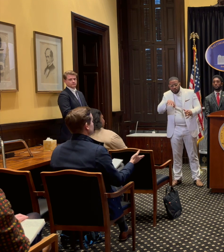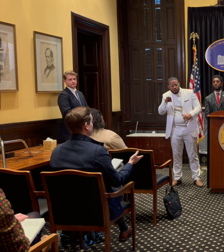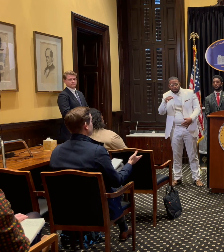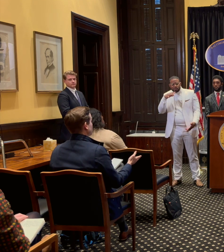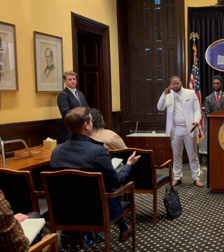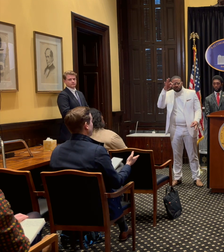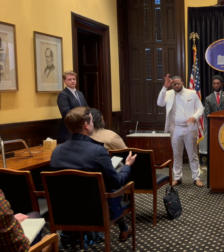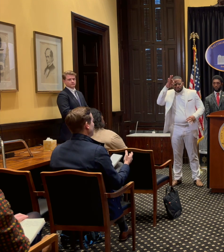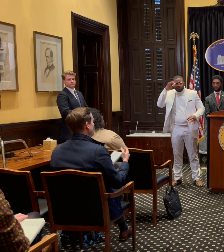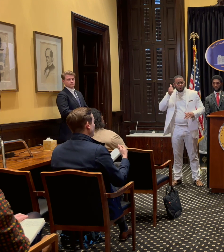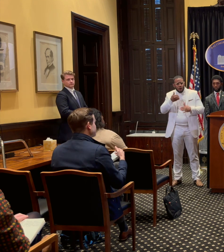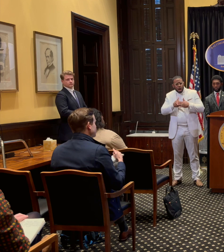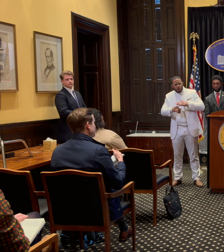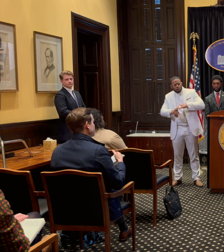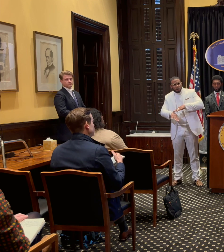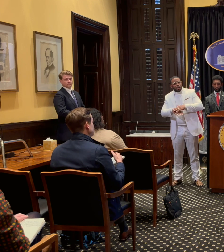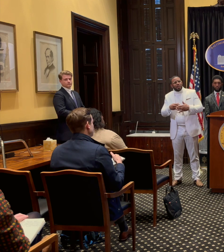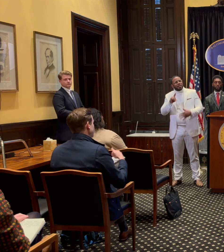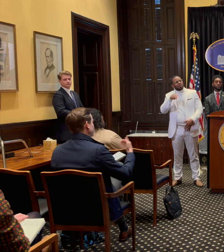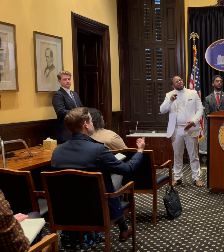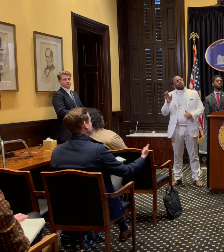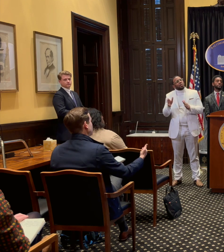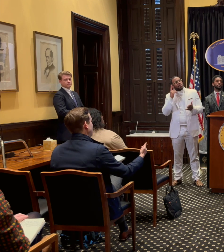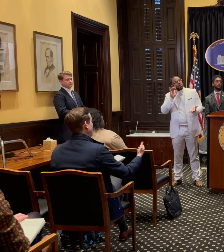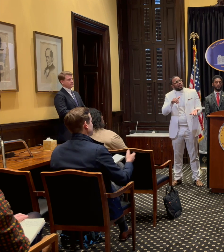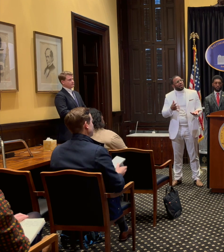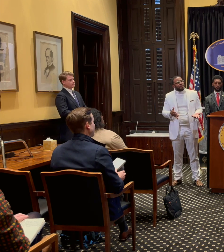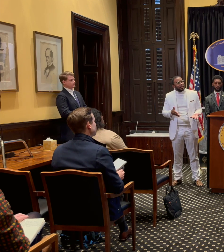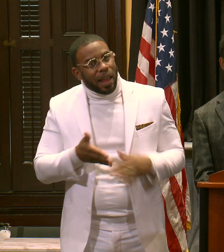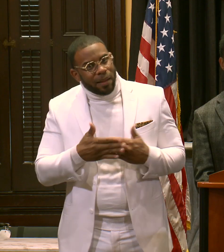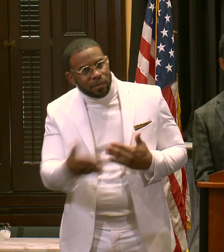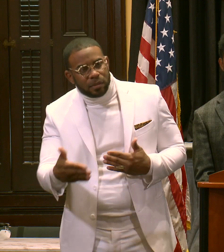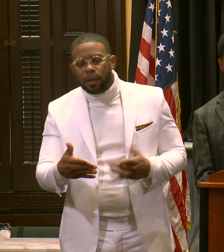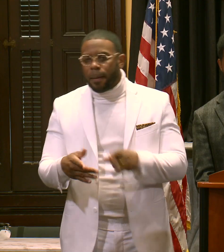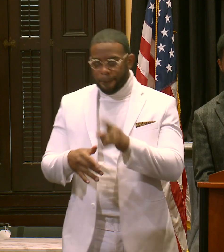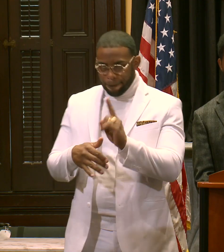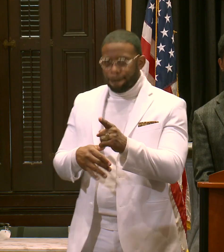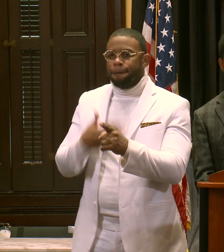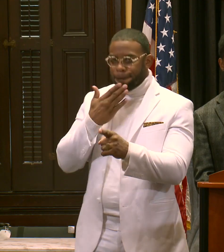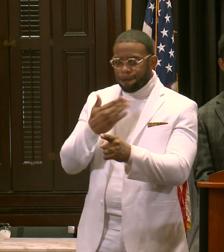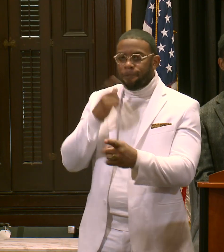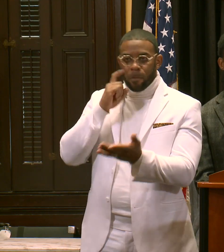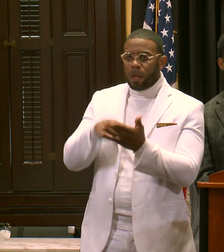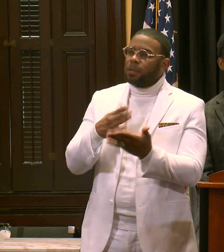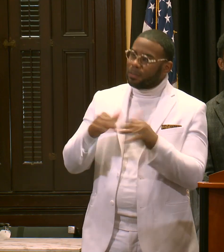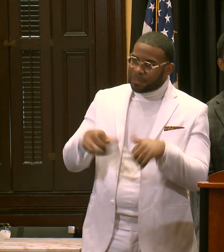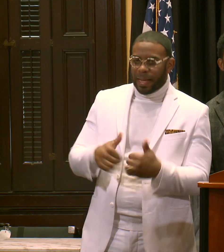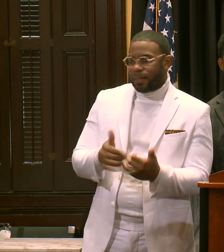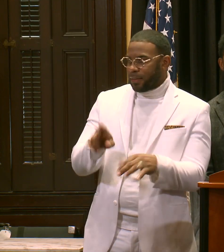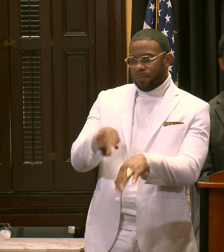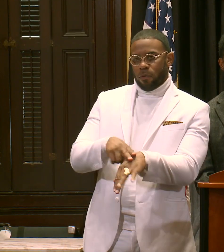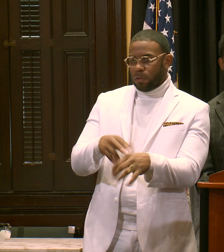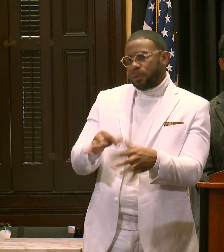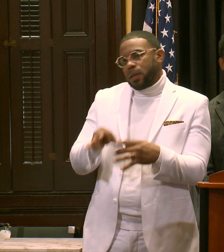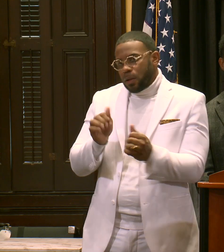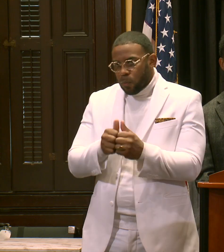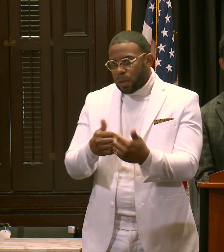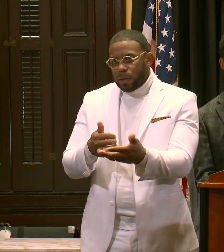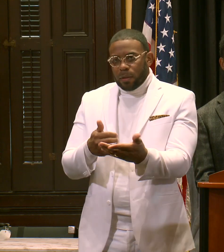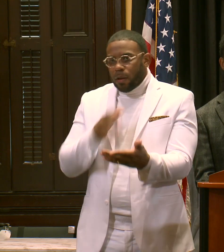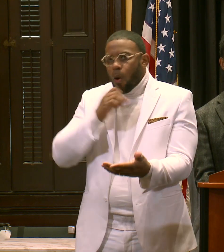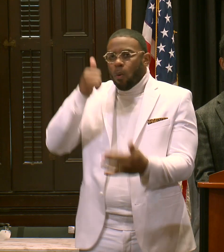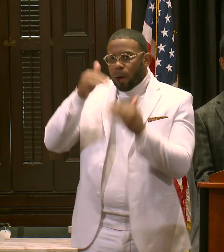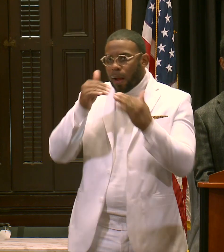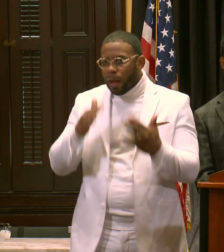them because they're underground, what's DPW's plan for after that? Yeah, so we recognize there's going to be challenges with, especially with an